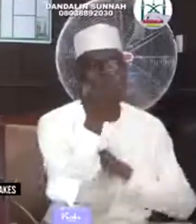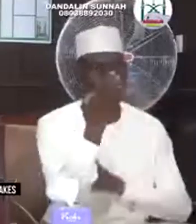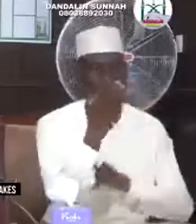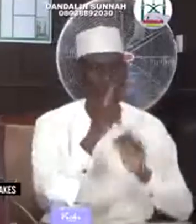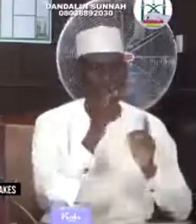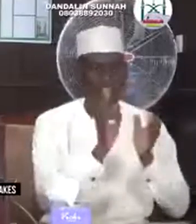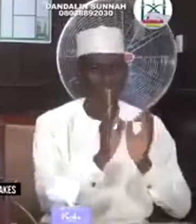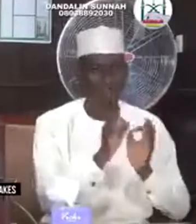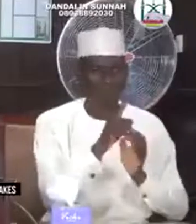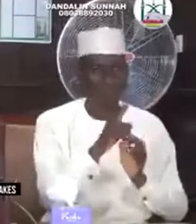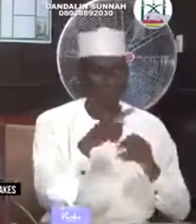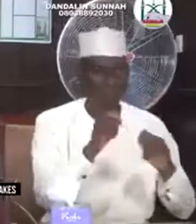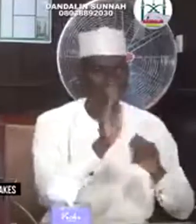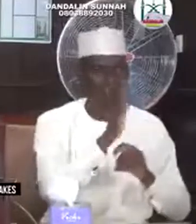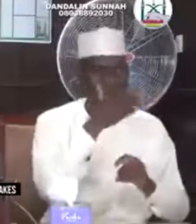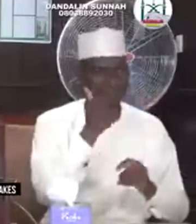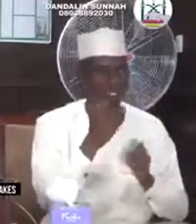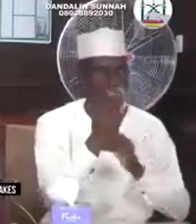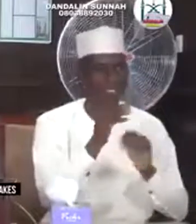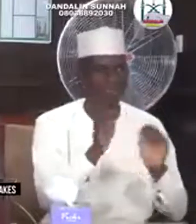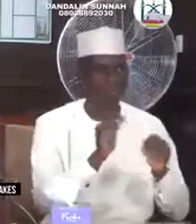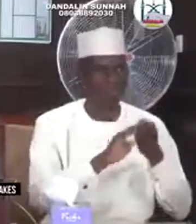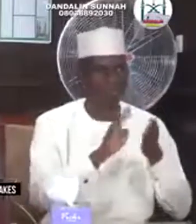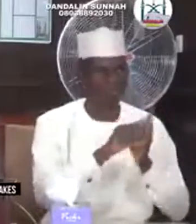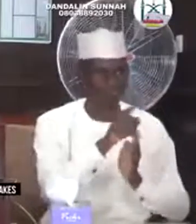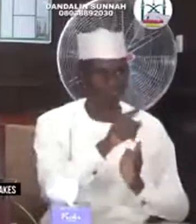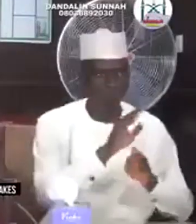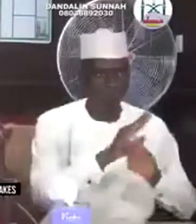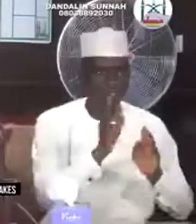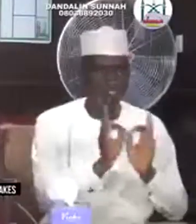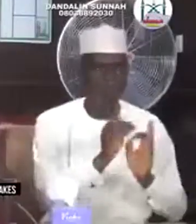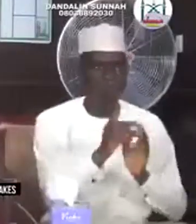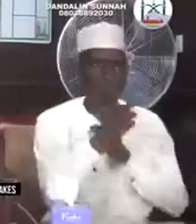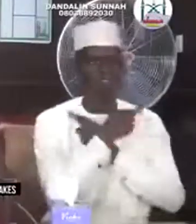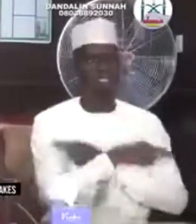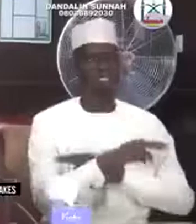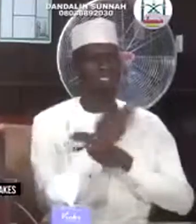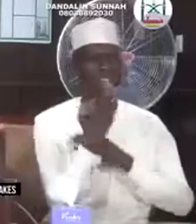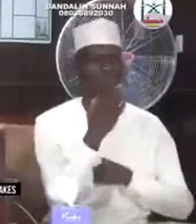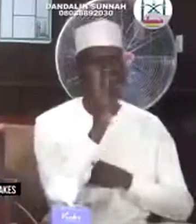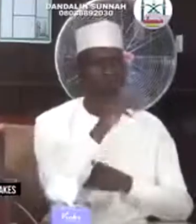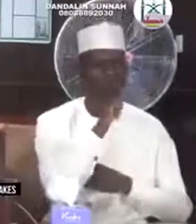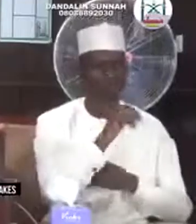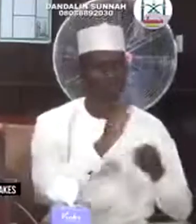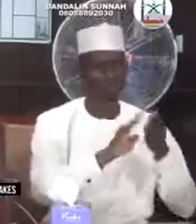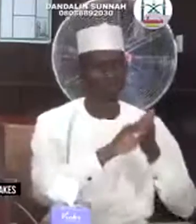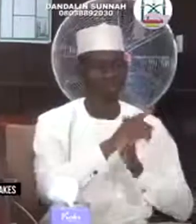But if you are relaxed, no, Allah will not forgive you. So the same thing now.